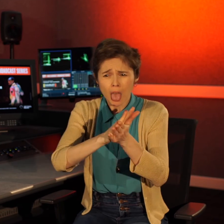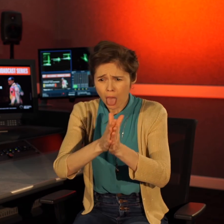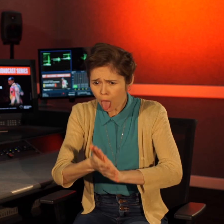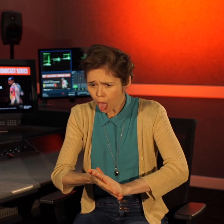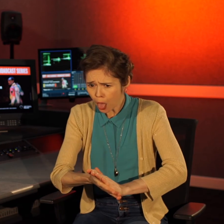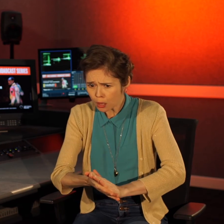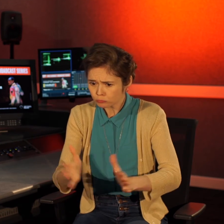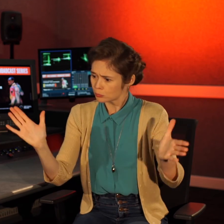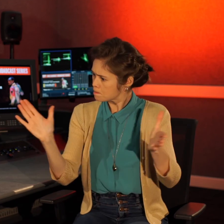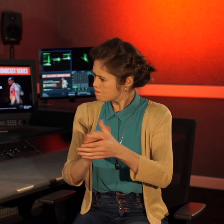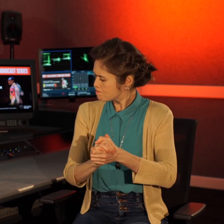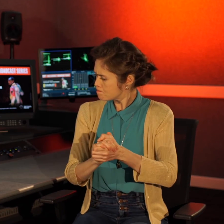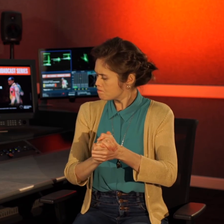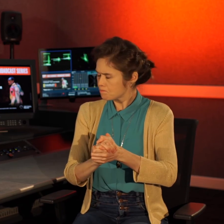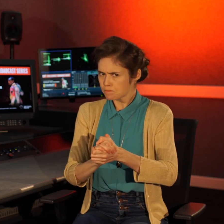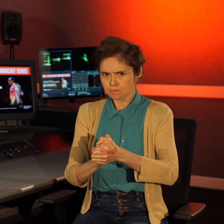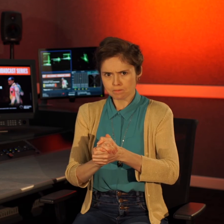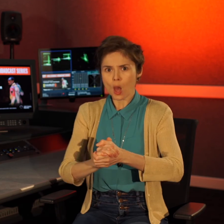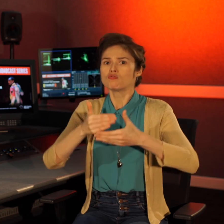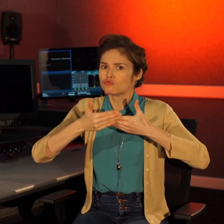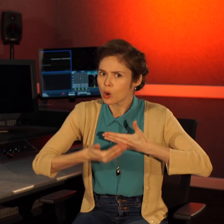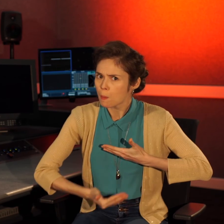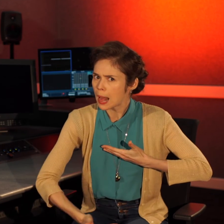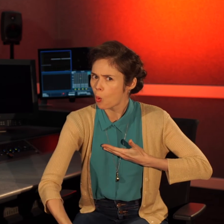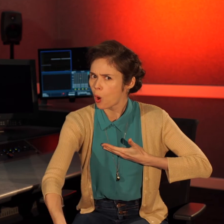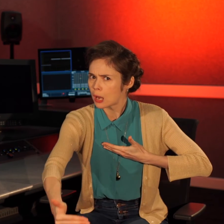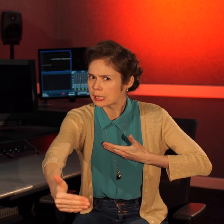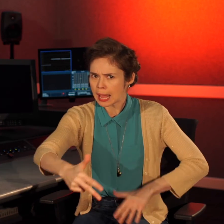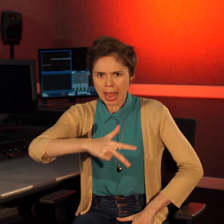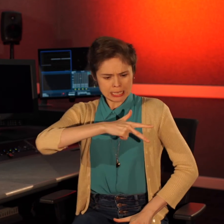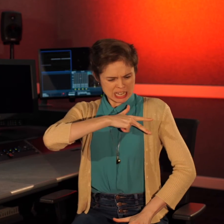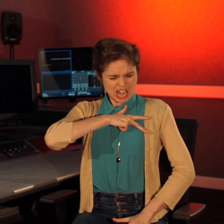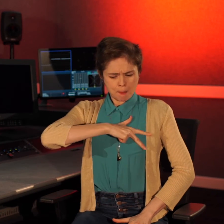betrayal, murder, and revenge.